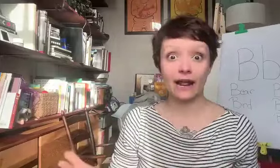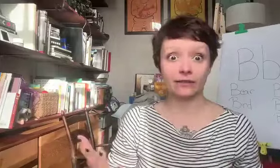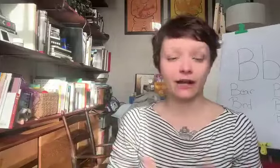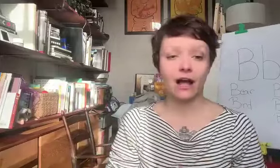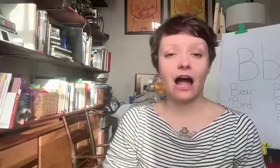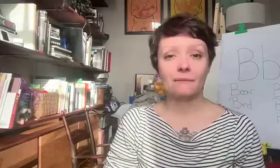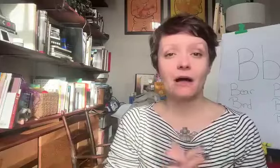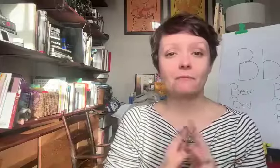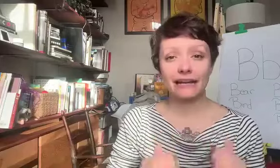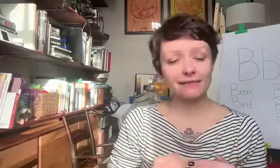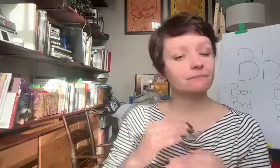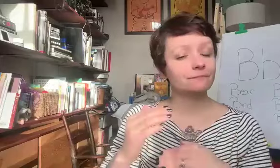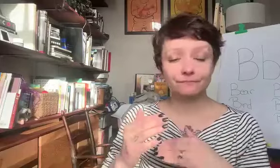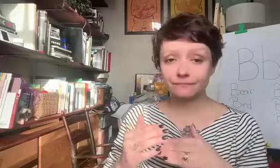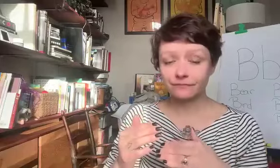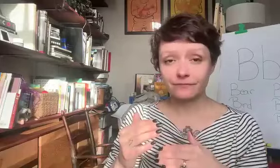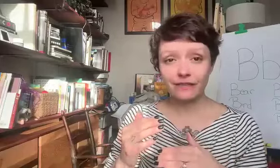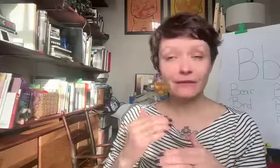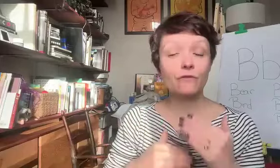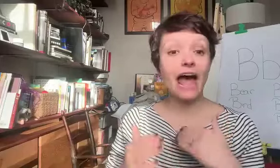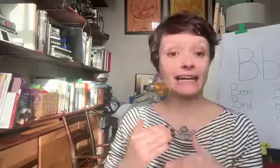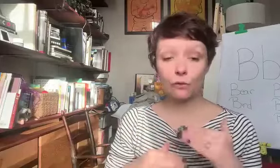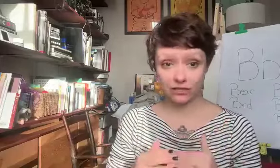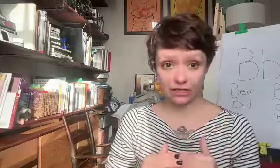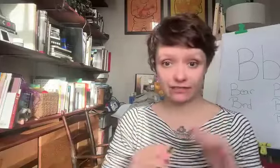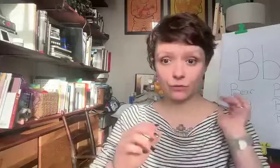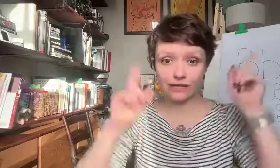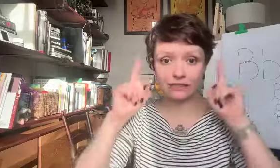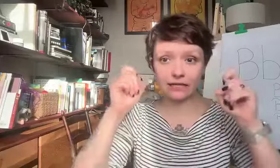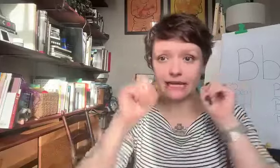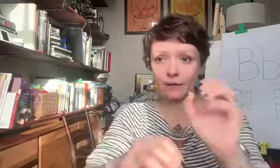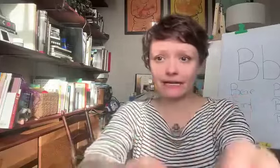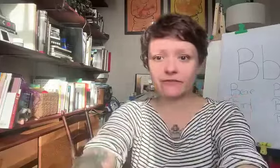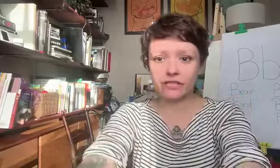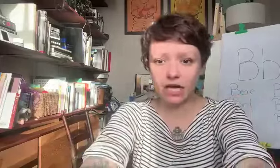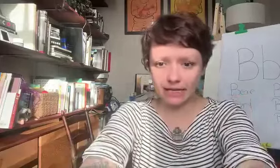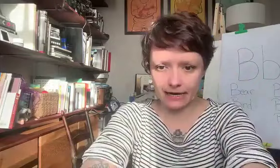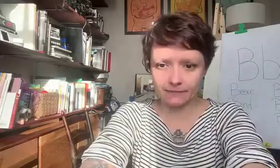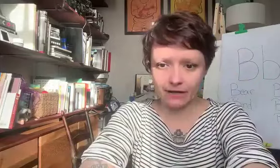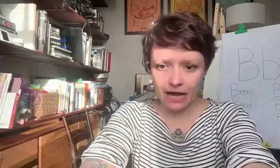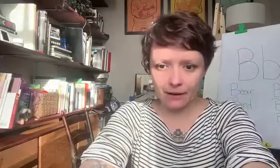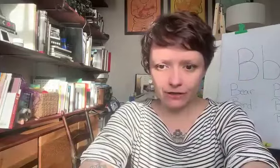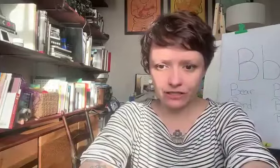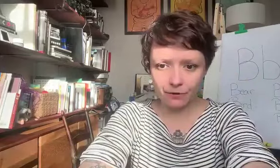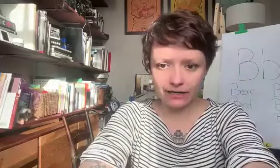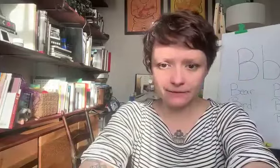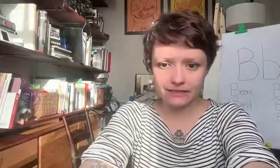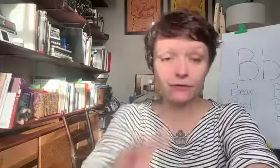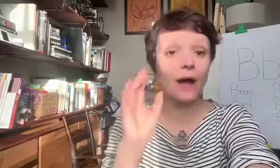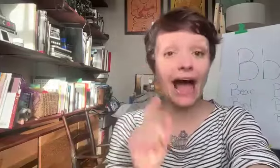Whatever. But again, if you have any questions, so here's the deal. Now I'm going to give you the doggy bag. I'm going to start putting some stuff. You